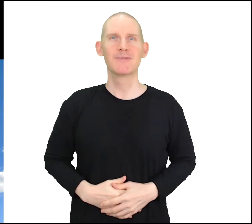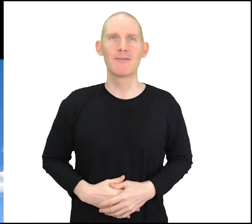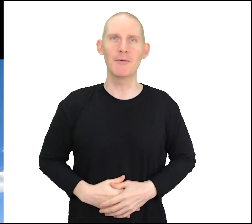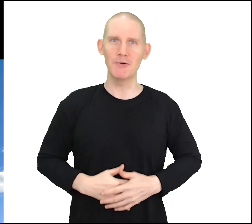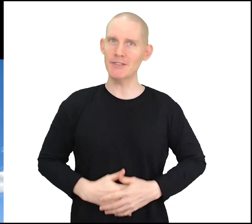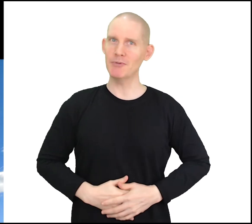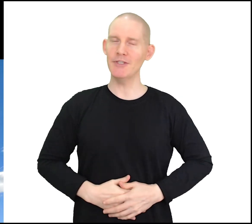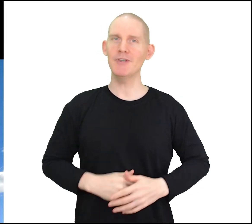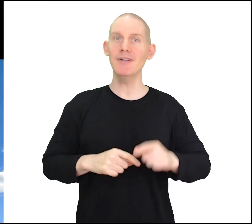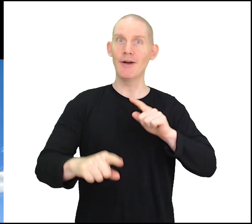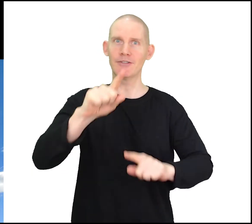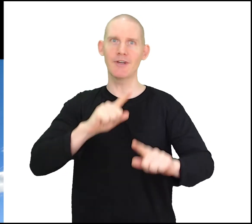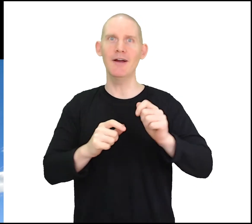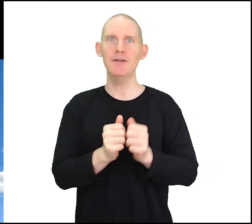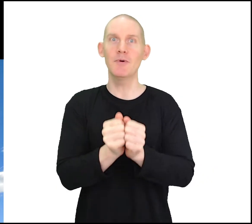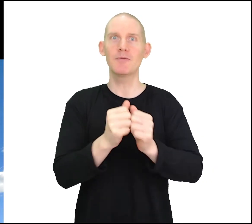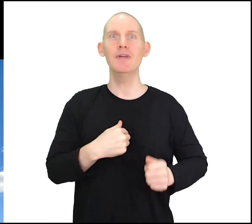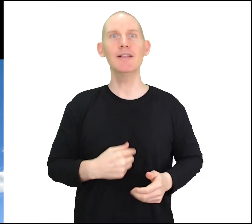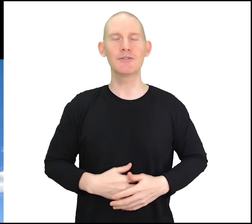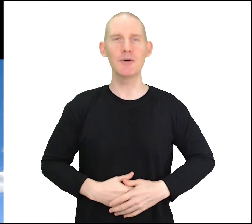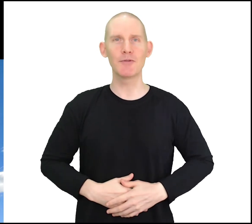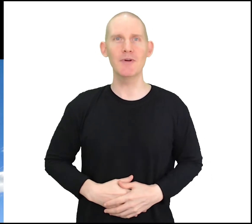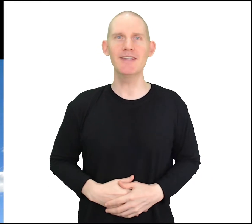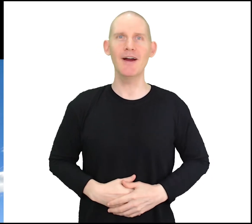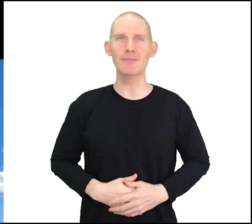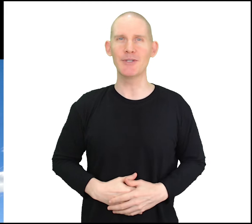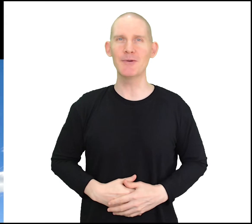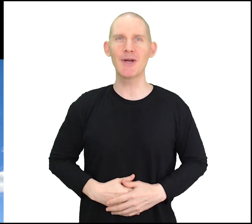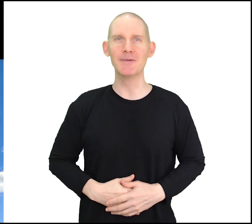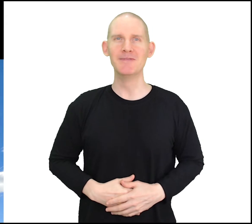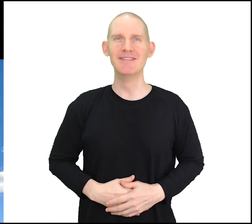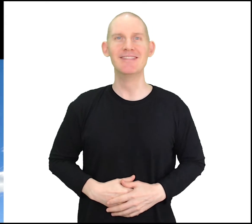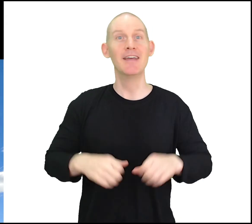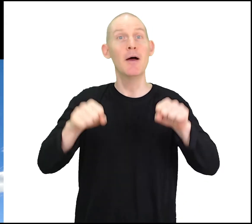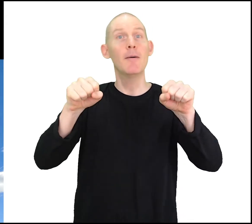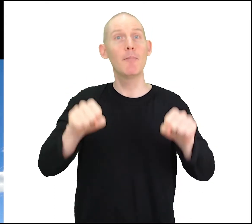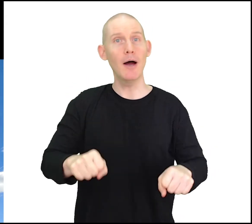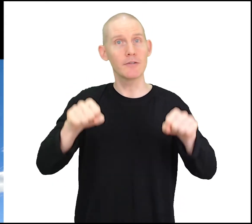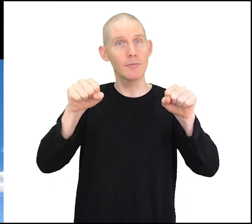From the rest position, sign with me. Let's do it 3 times. Here we go. Possible.